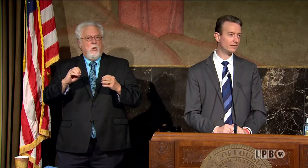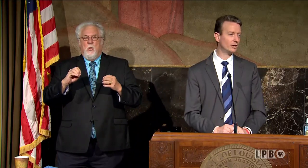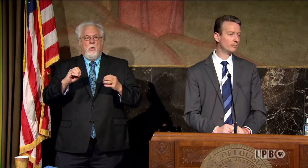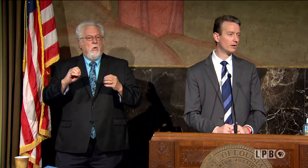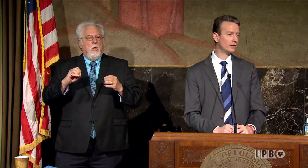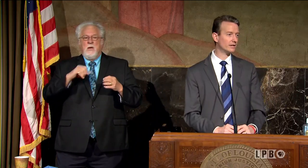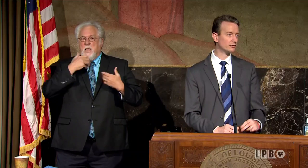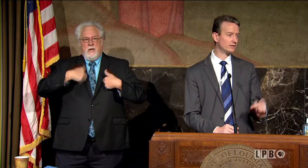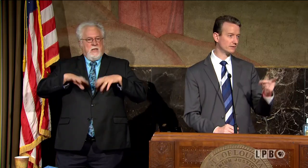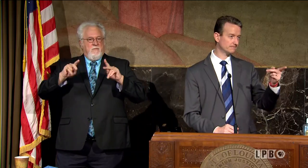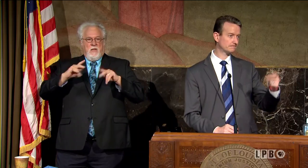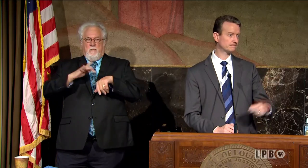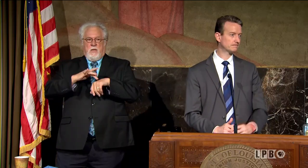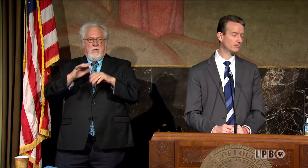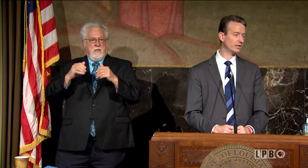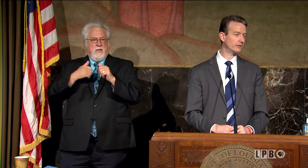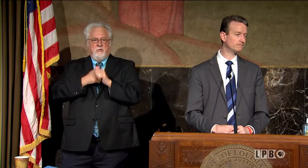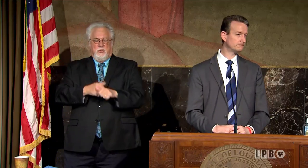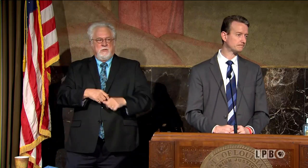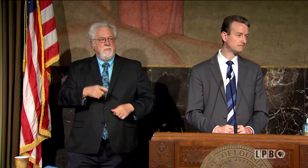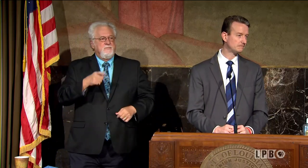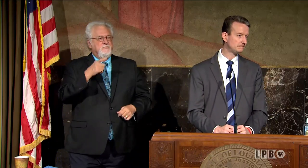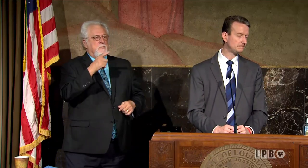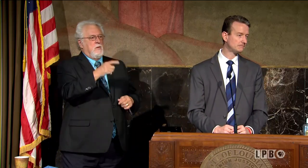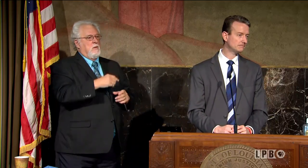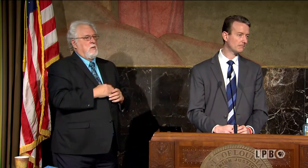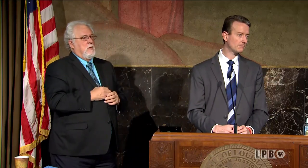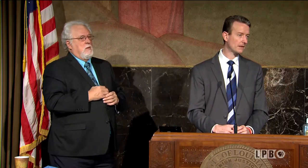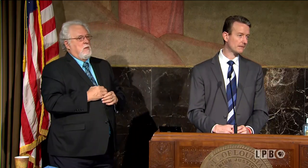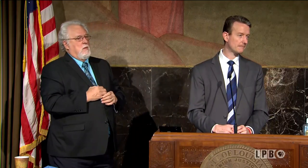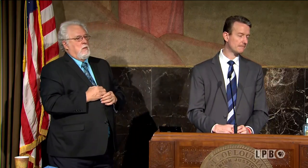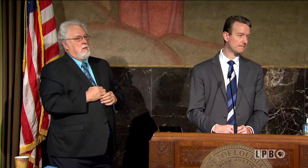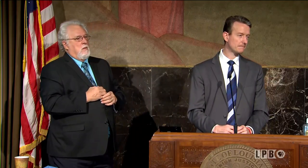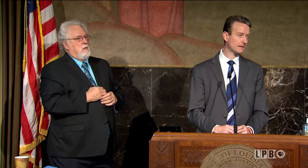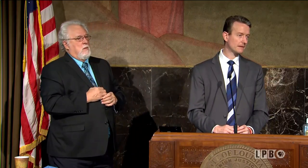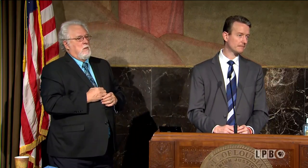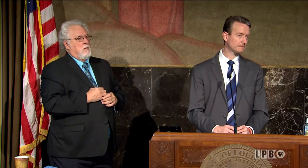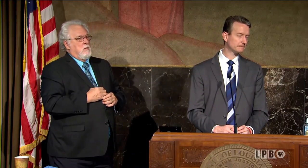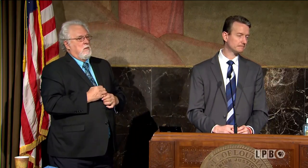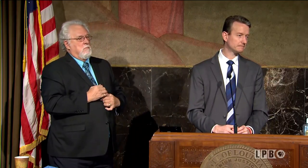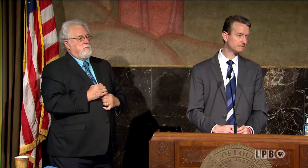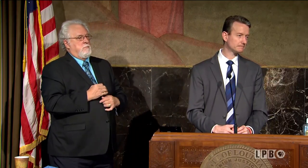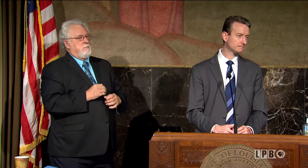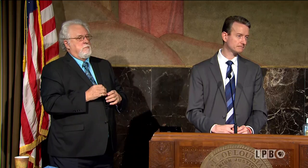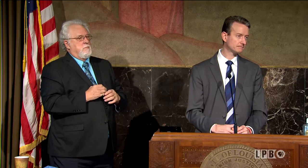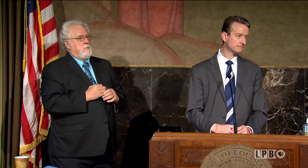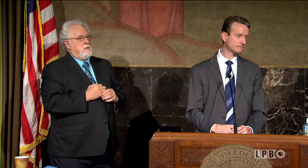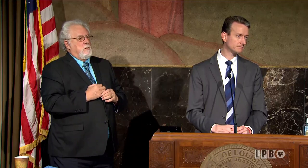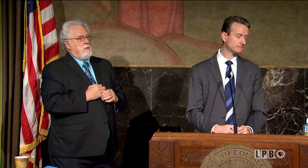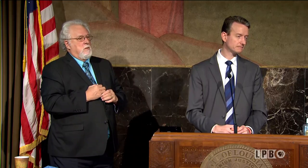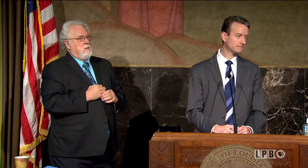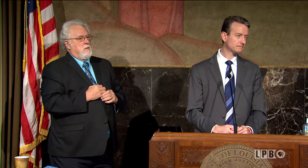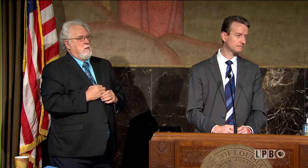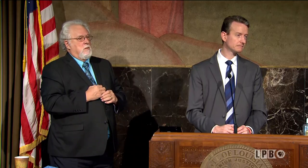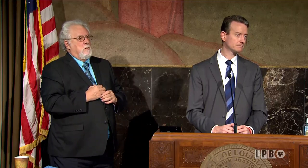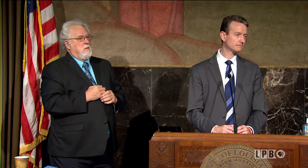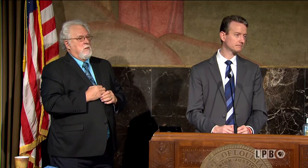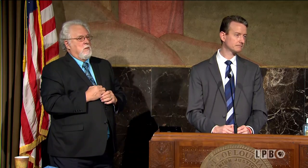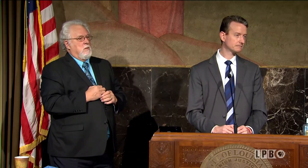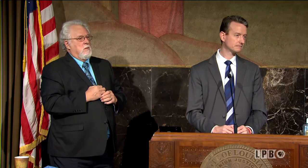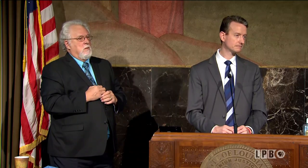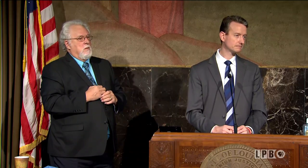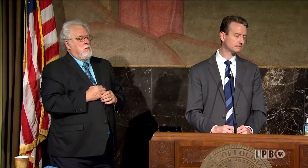ways giving up on contact tracing. Melinda. Are they testing contacts? Are you anticipating that y'all